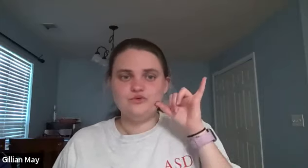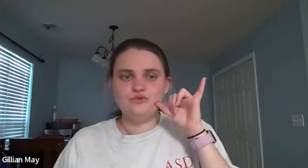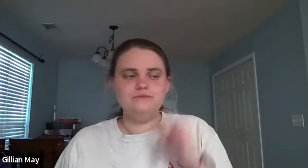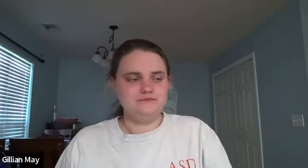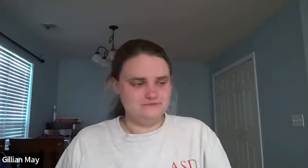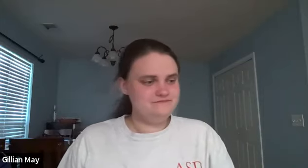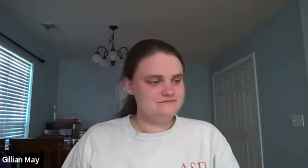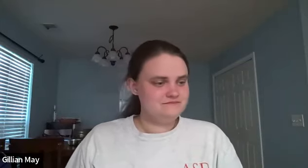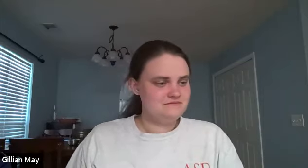Rude.